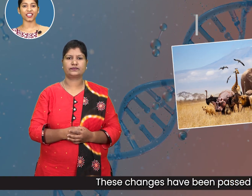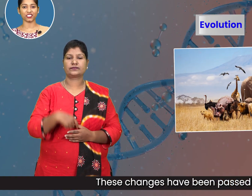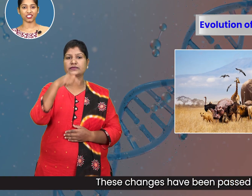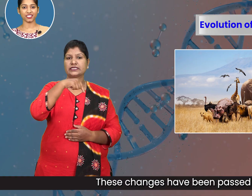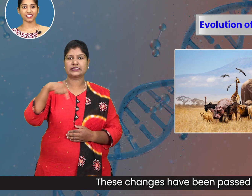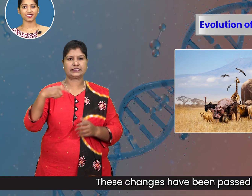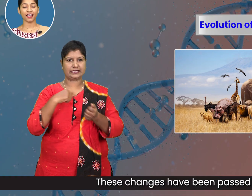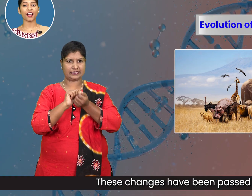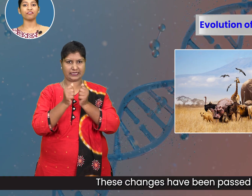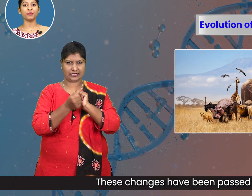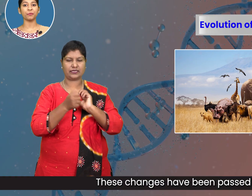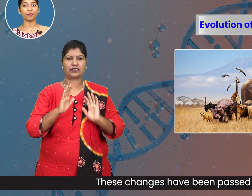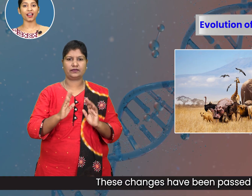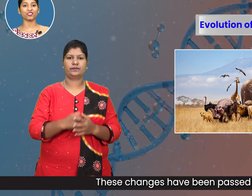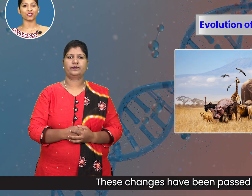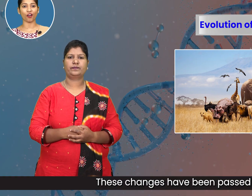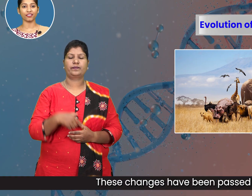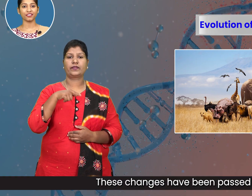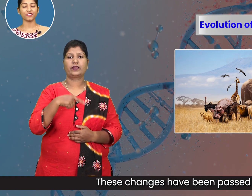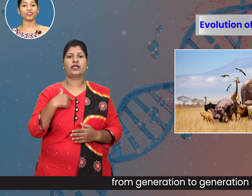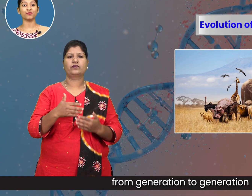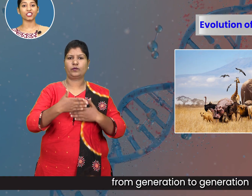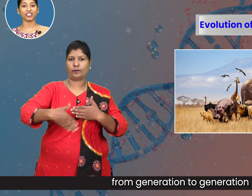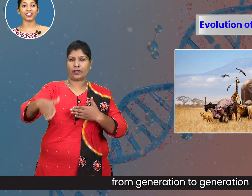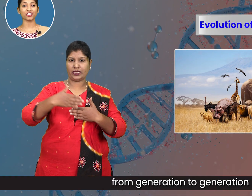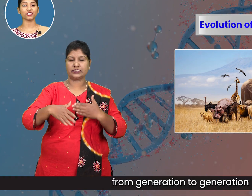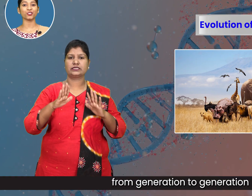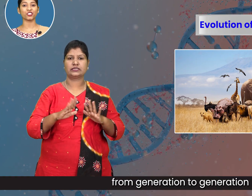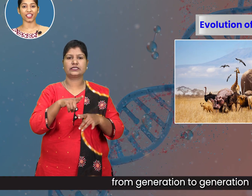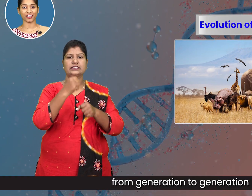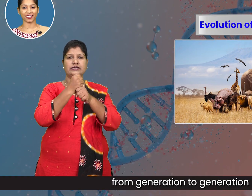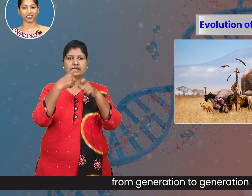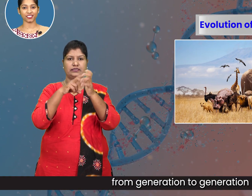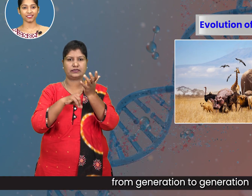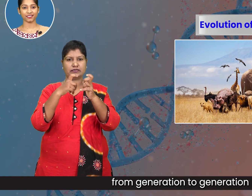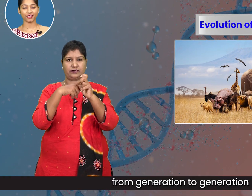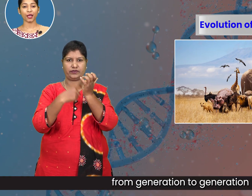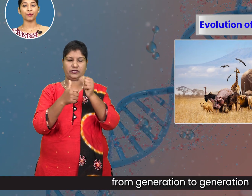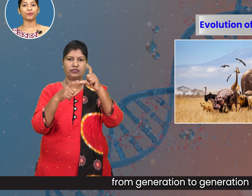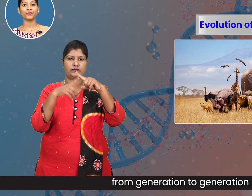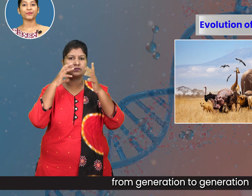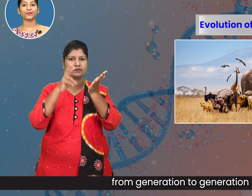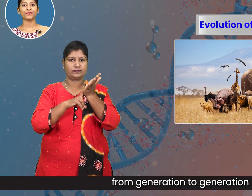These changes have been passed on from generation to generation